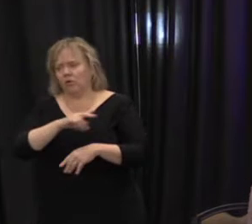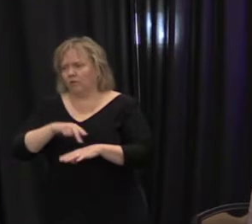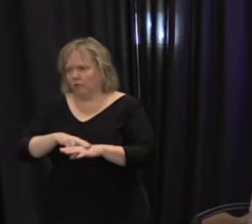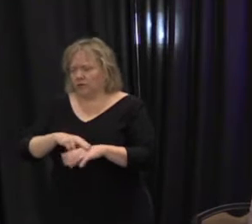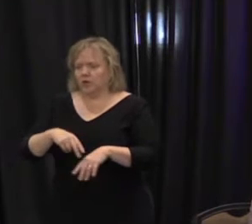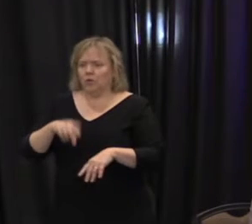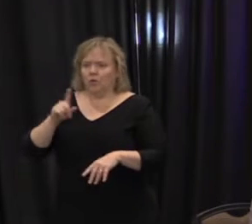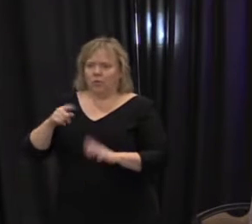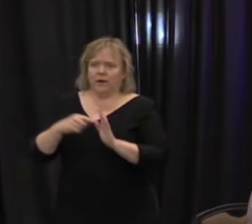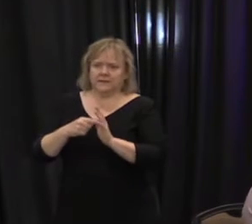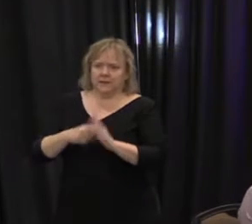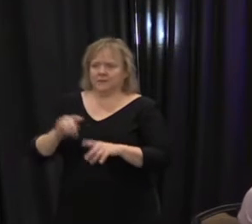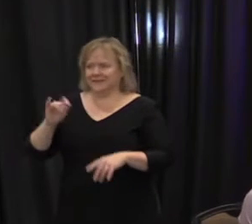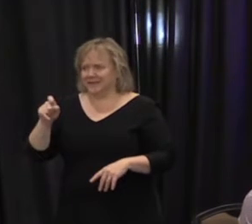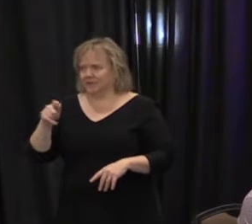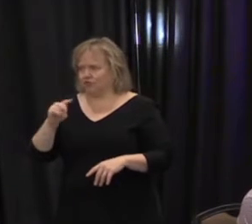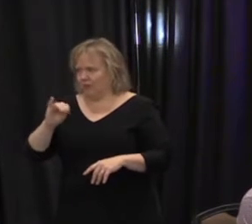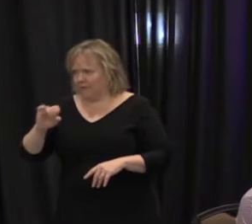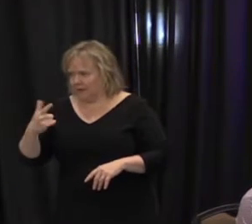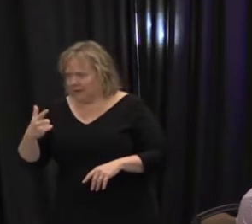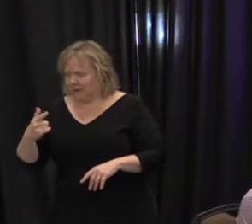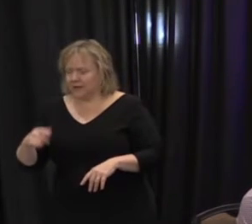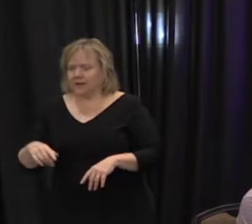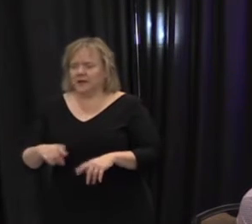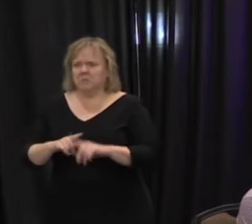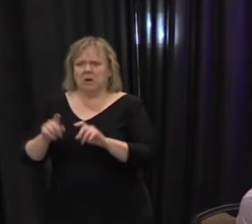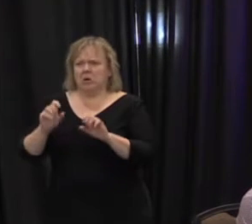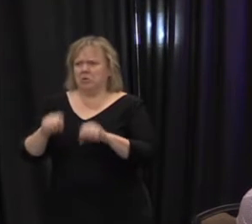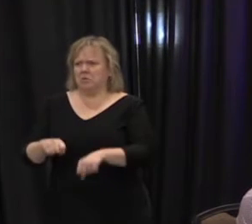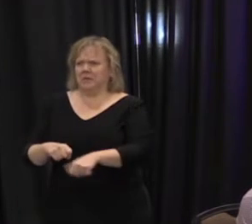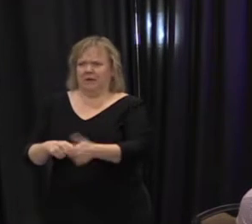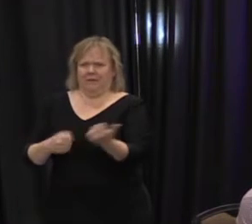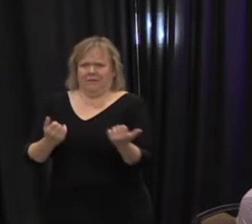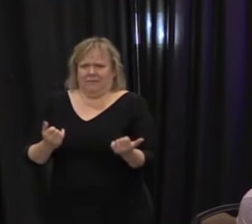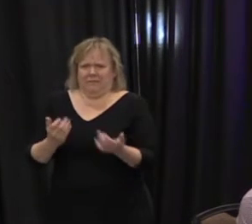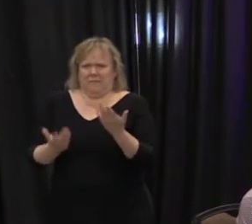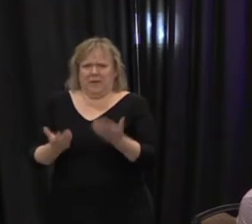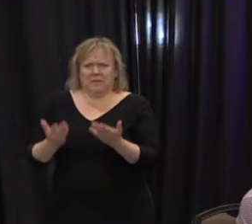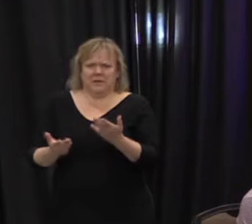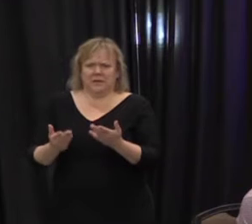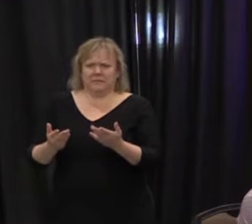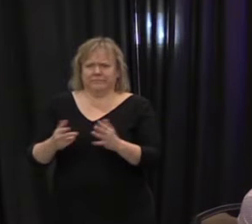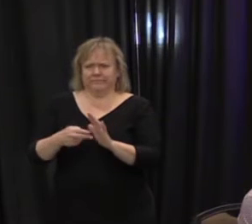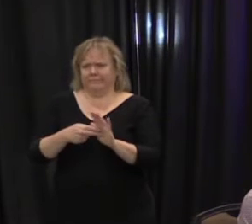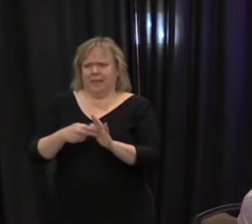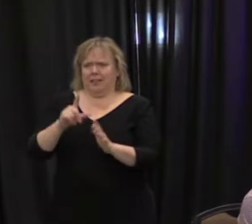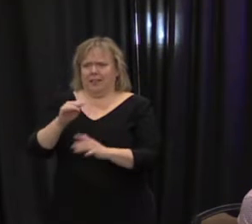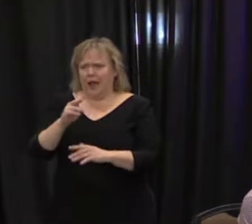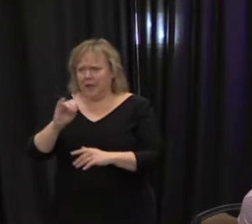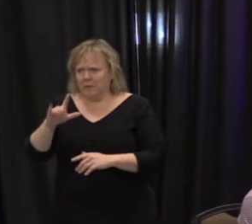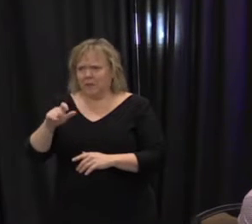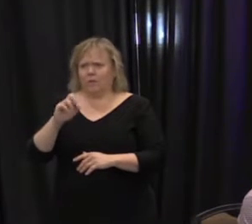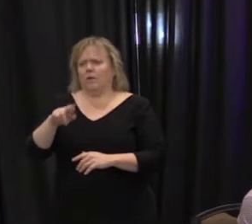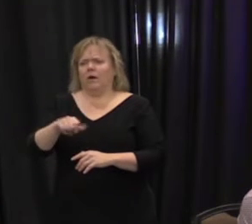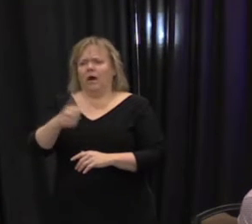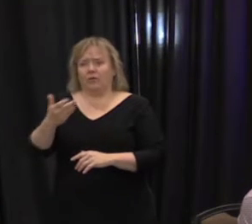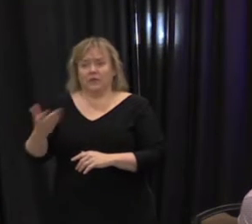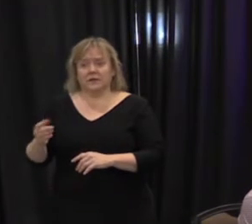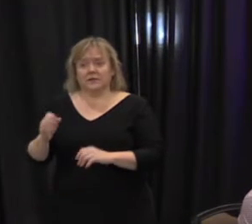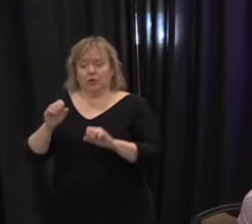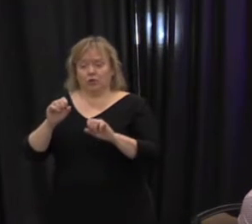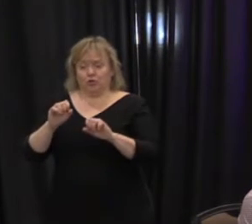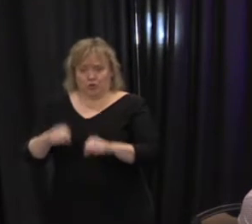whether it's defamation, libel, all kinds of otherwise acts that are otherwise, or speech that's otherwise